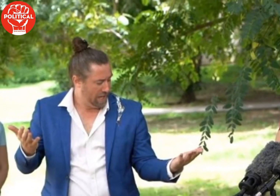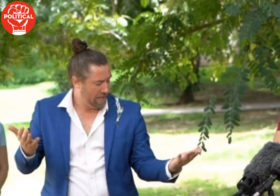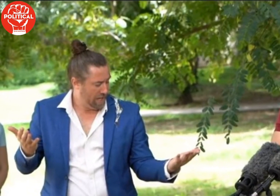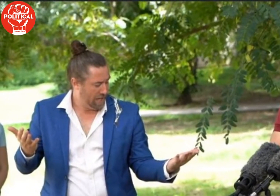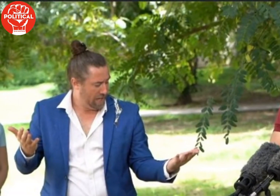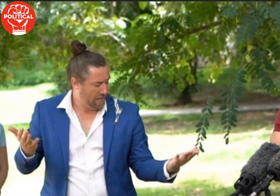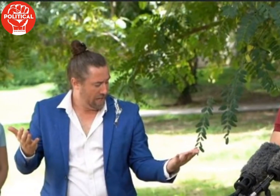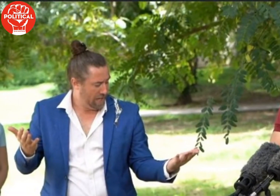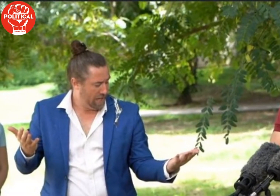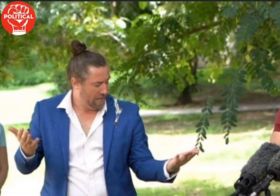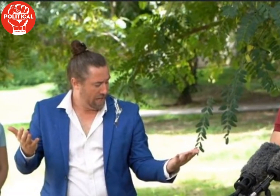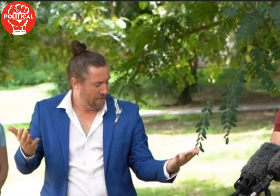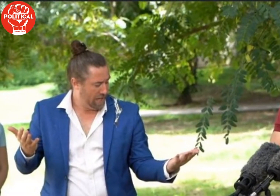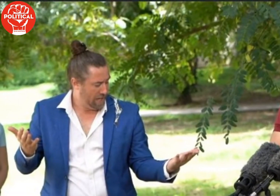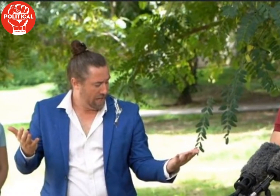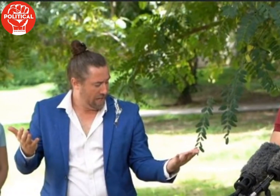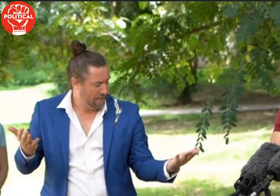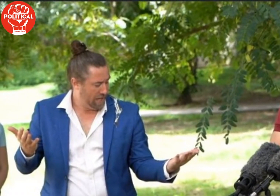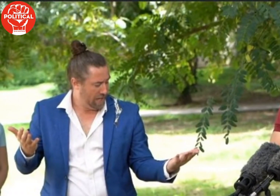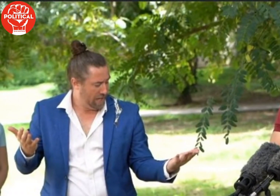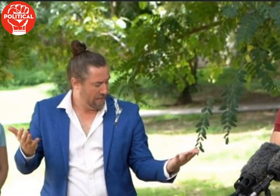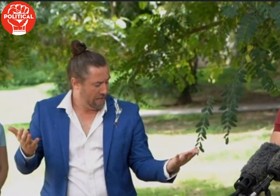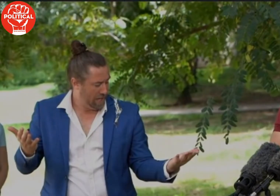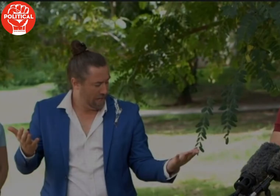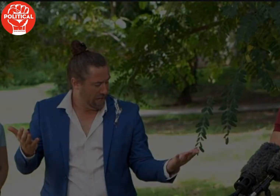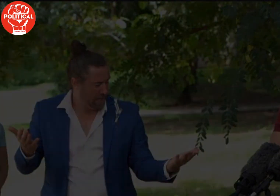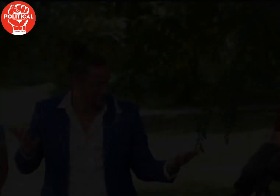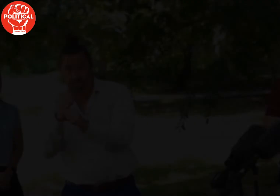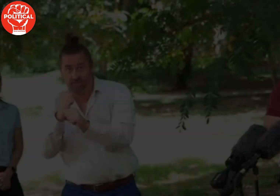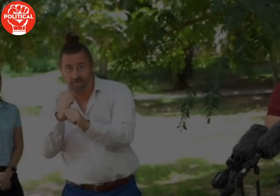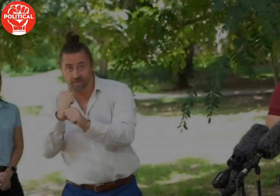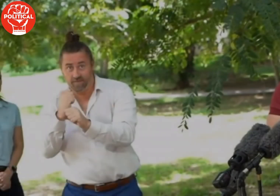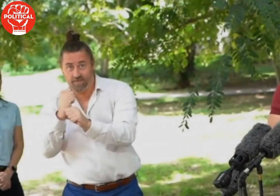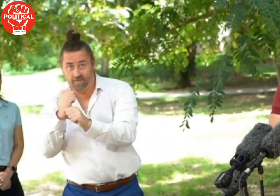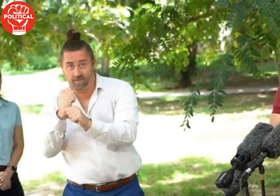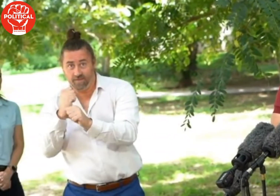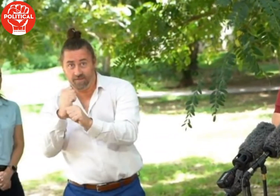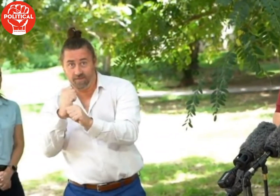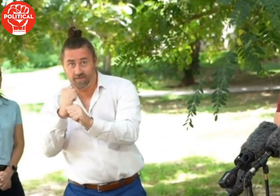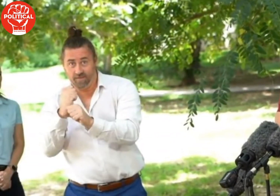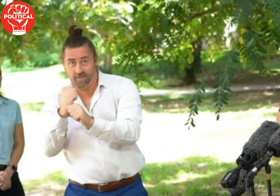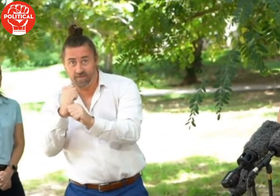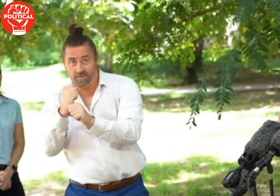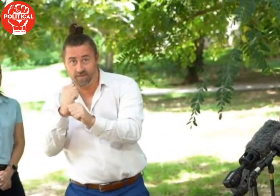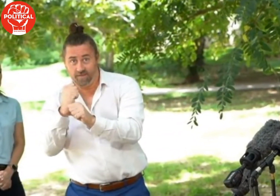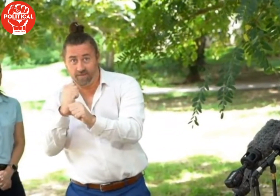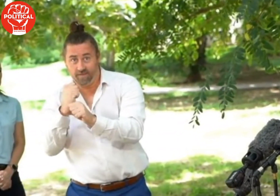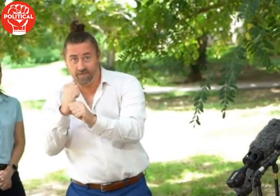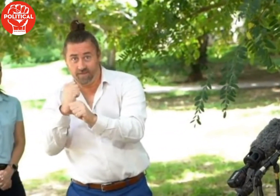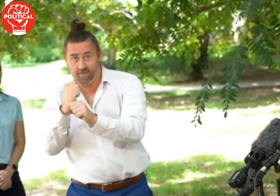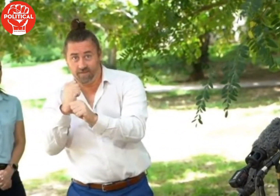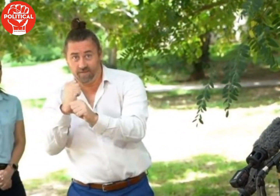He then got on with the rest of the presser like the absolute legend he is. Later, Mr Miles nervously quipped that he would be answering the media's questions very quickly.